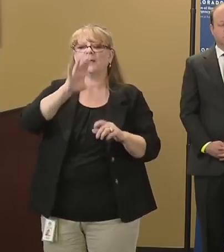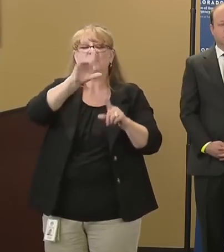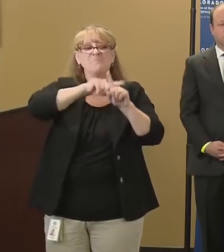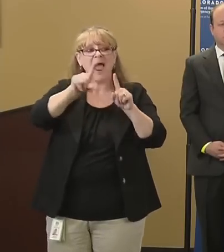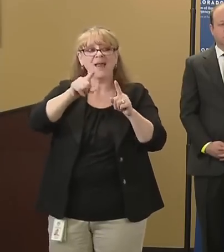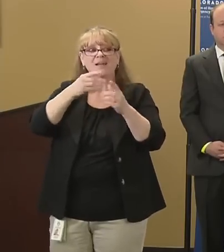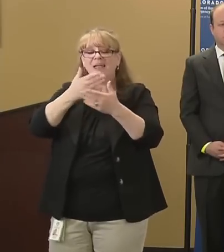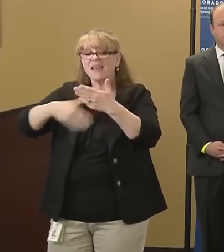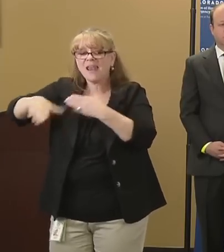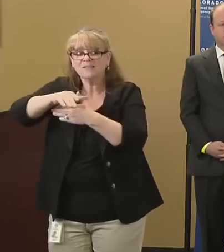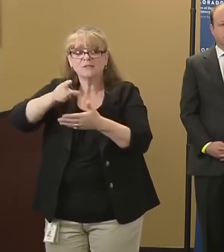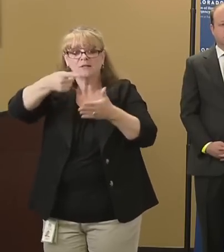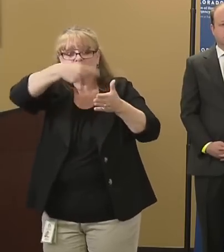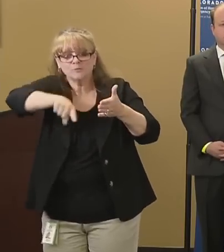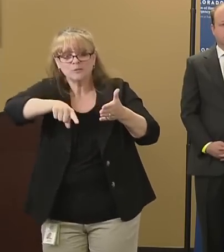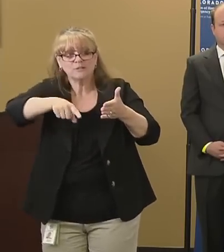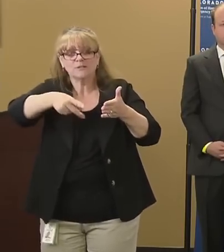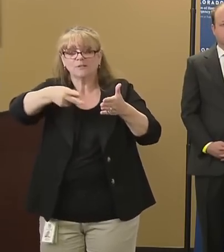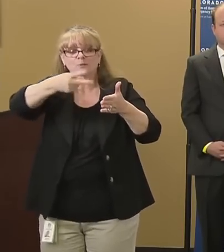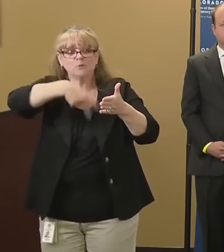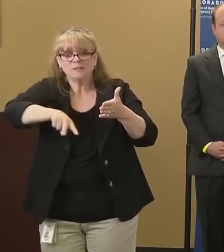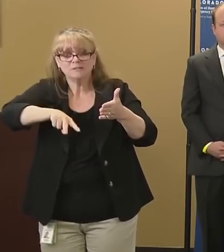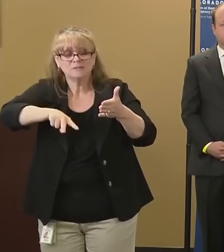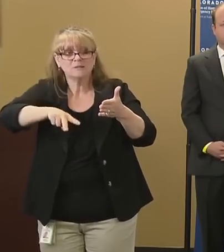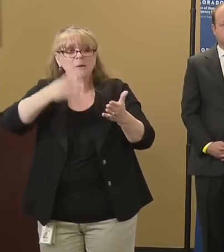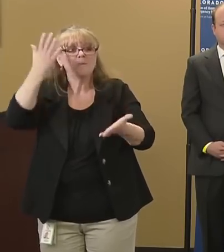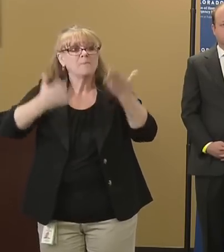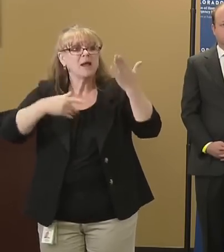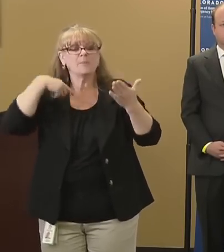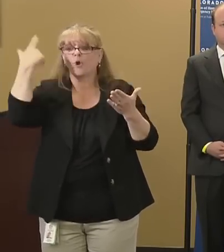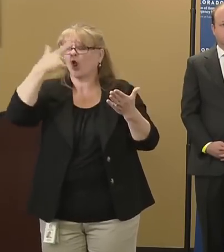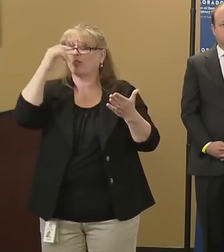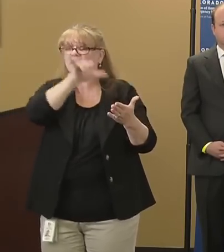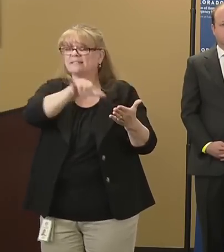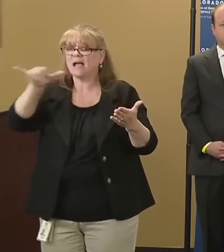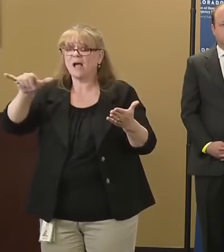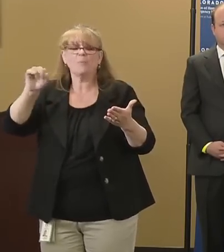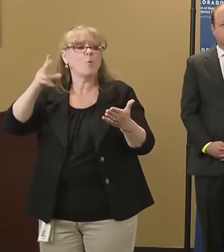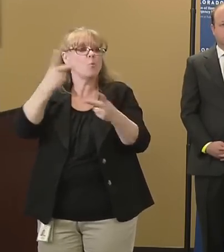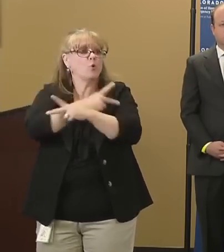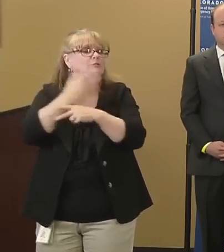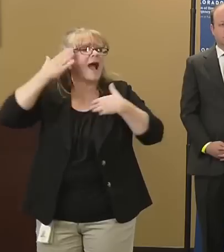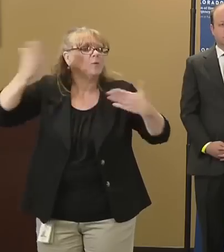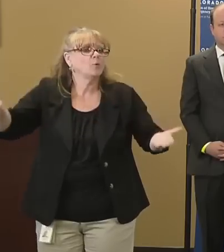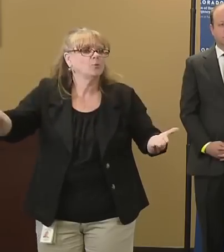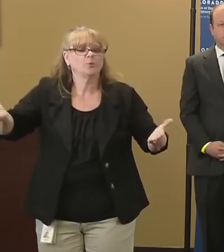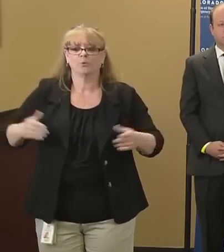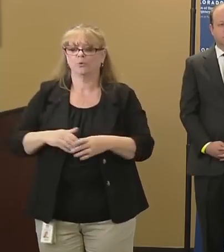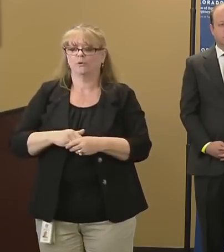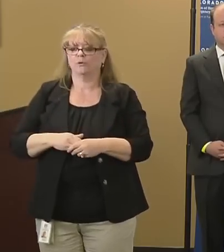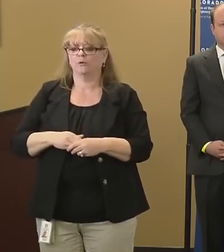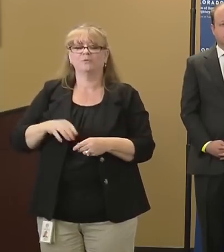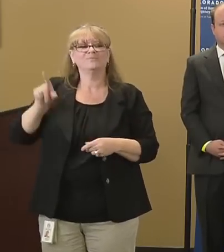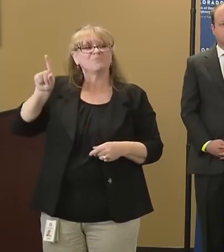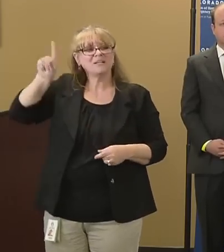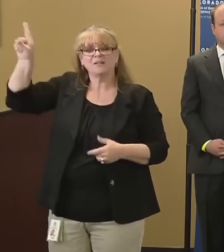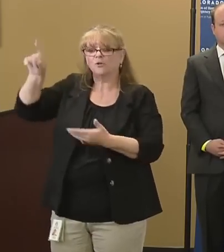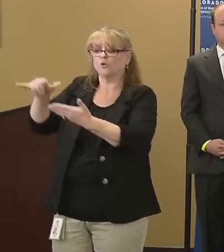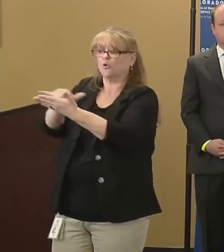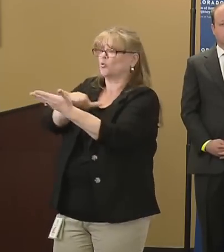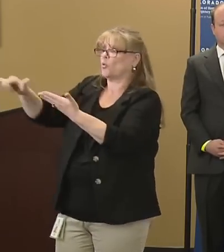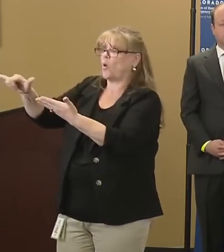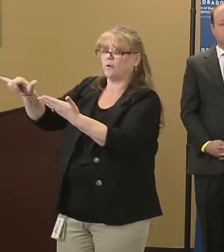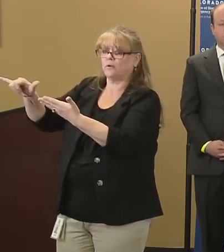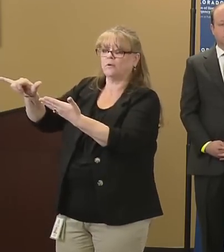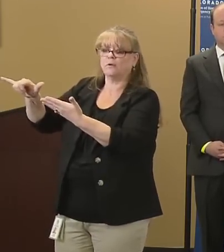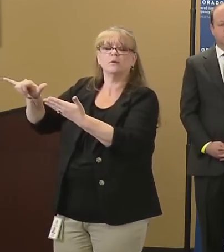to being overwhelmed in several days that way. I hope that doesn't happen here. And as I said, the most important thing is that People have